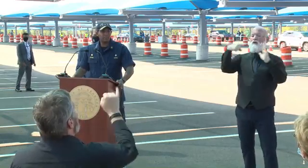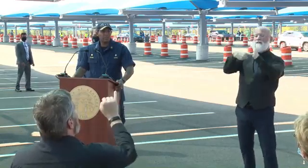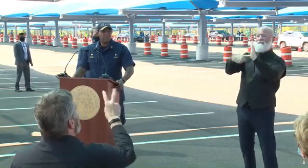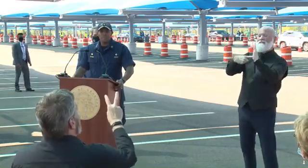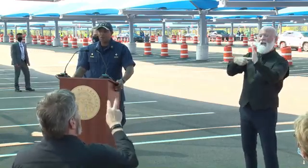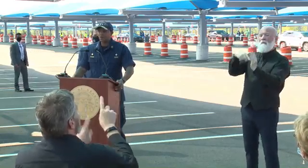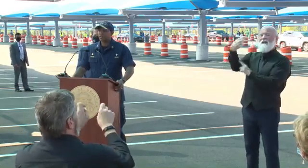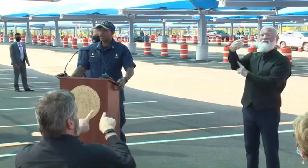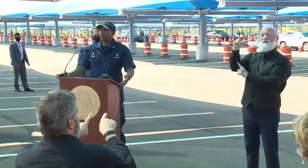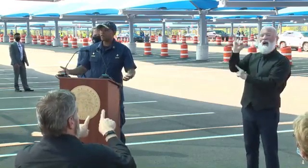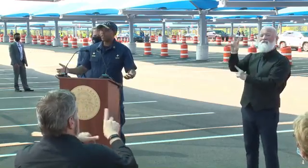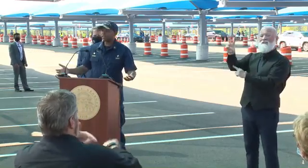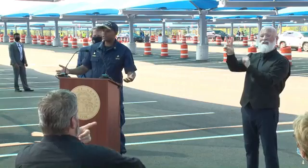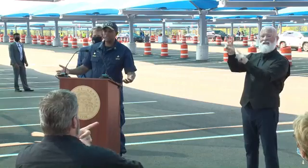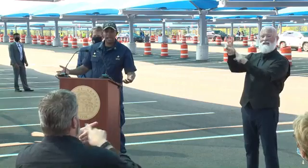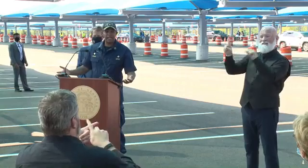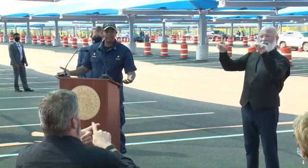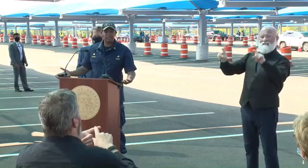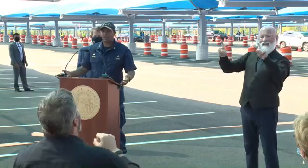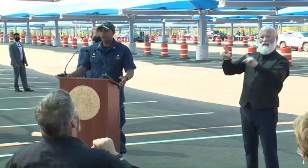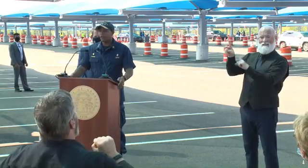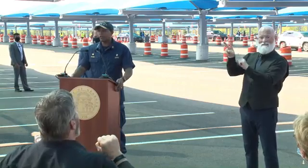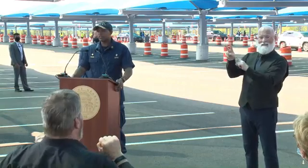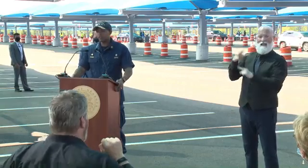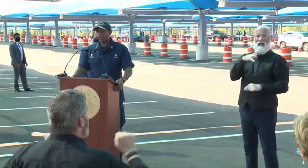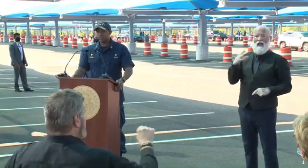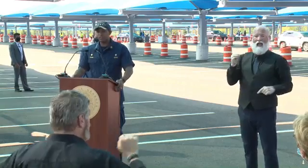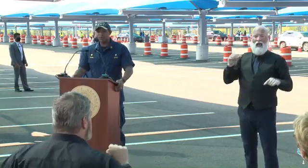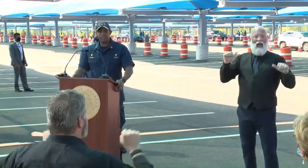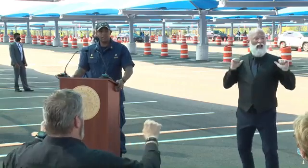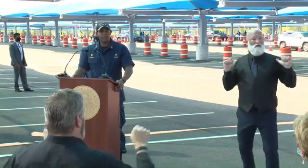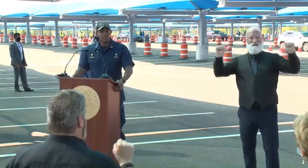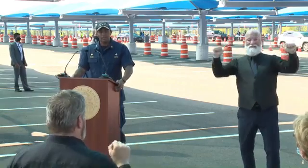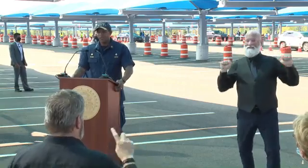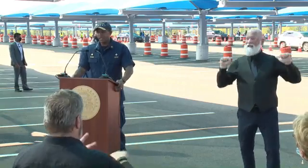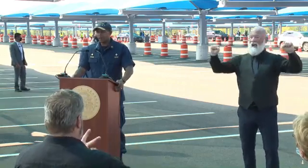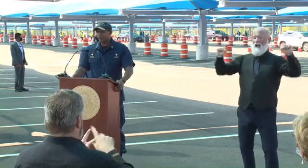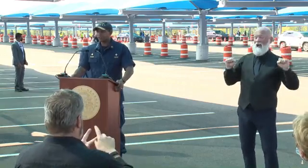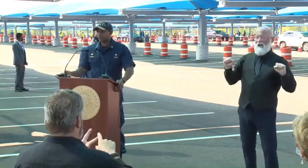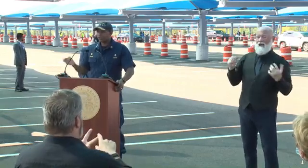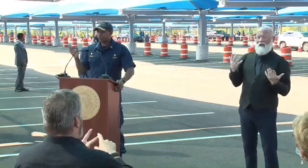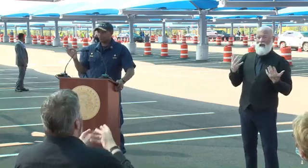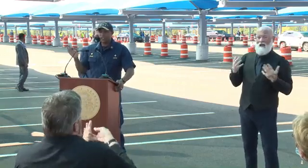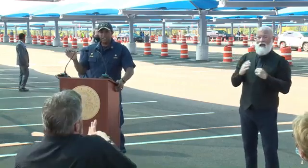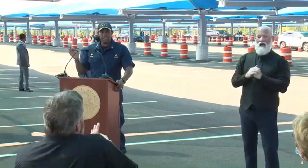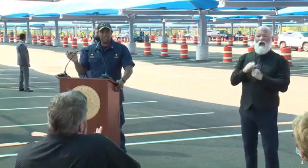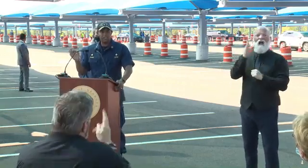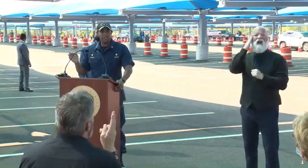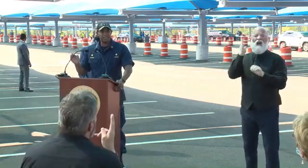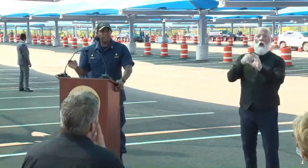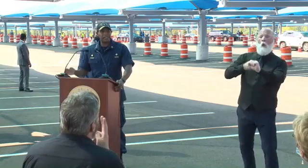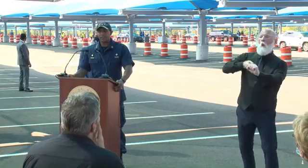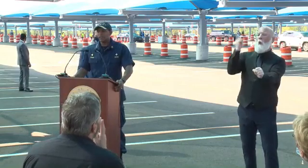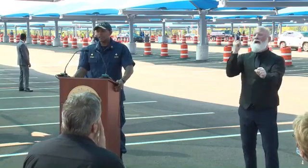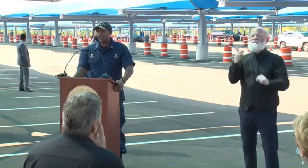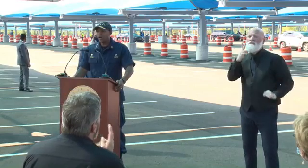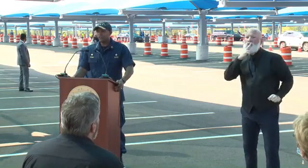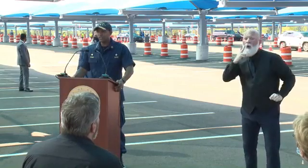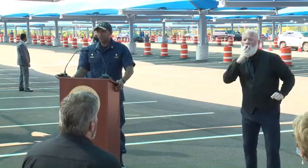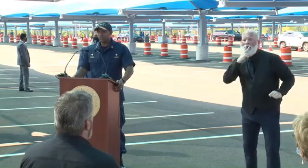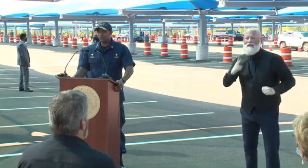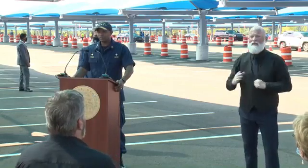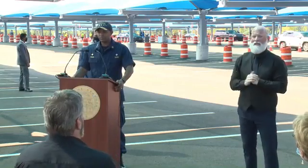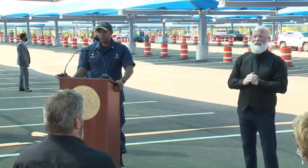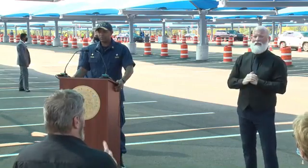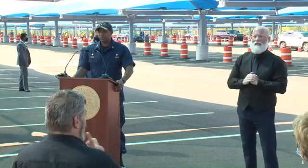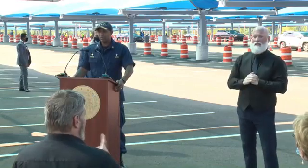mask, or it's to go out and exercise, or it's to quit smoking, there are 3 E's that I think we often